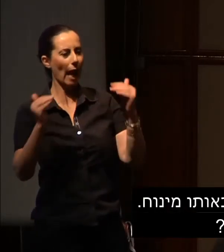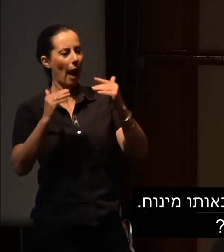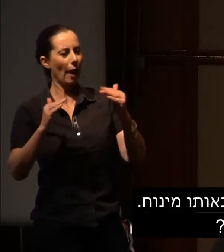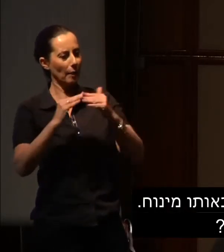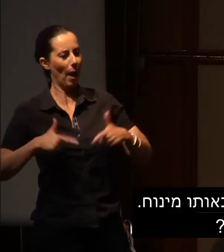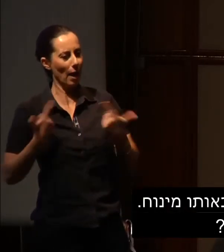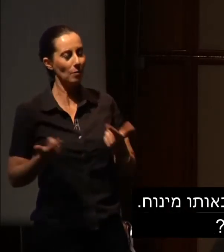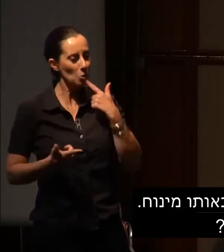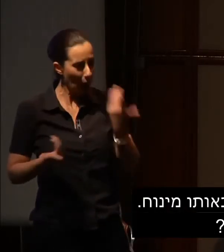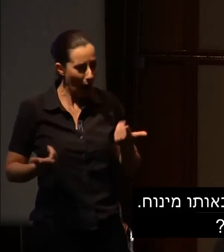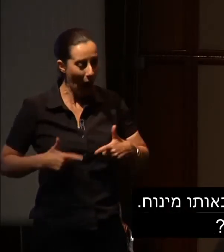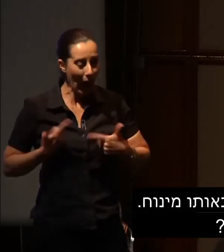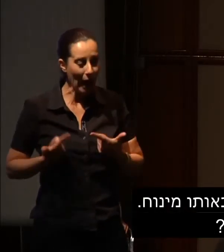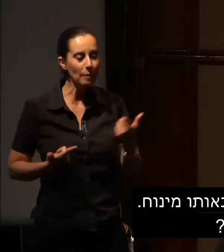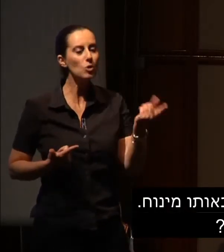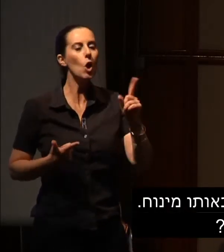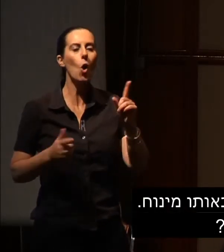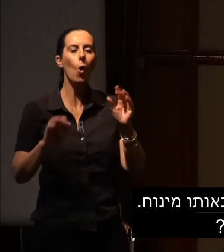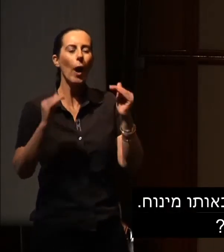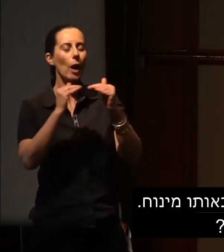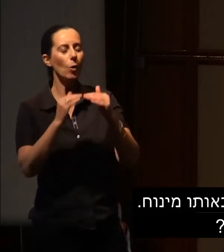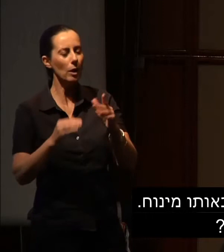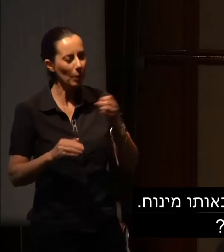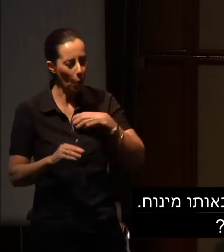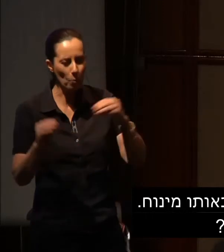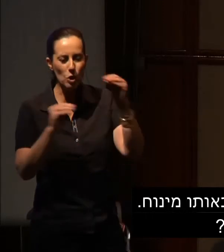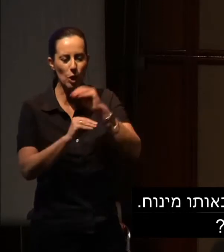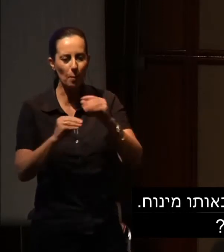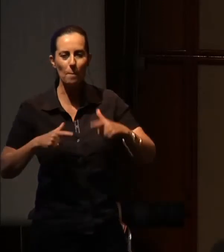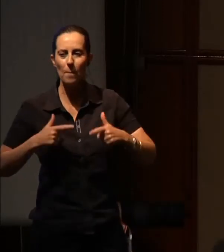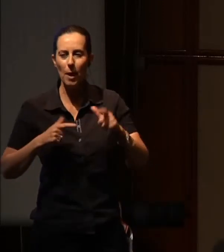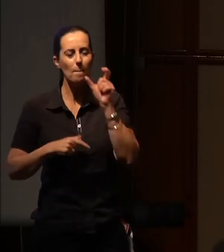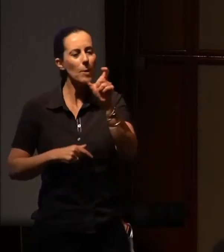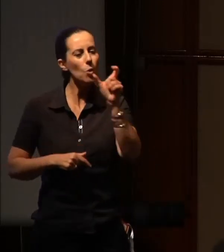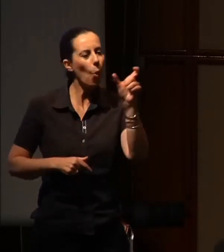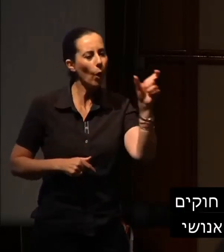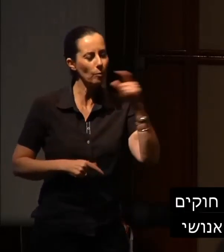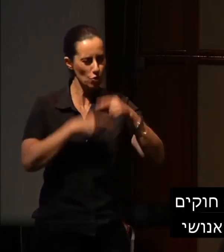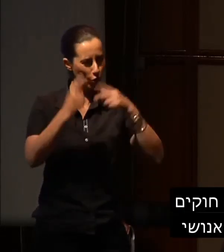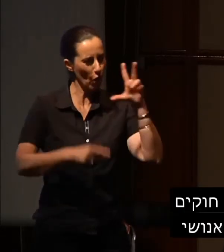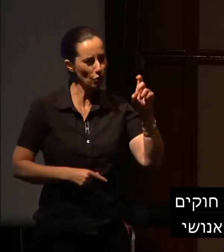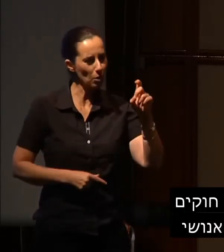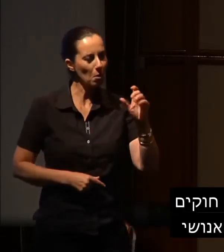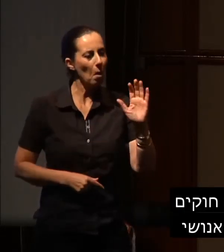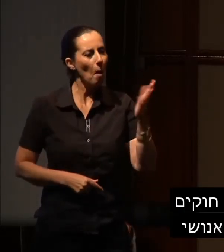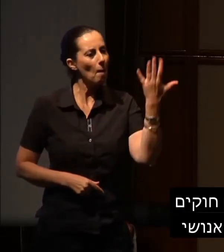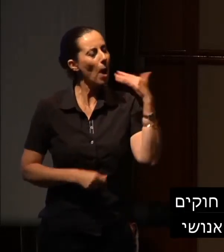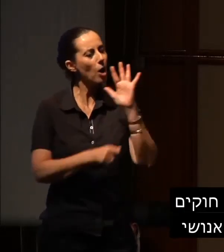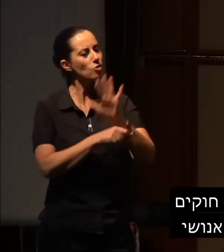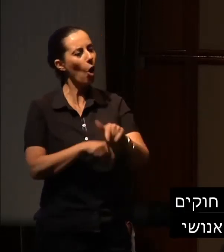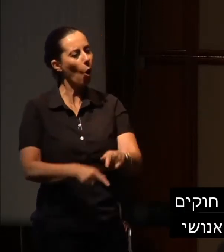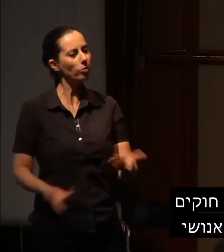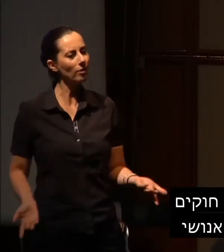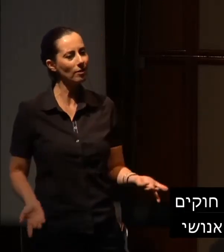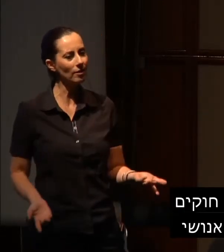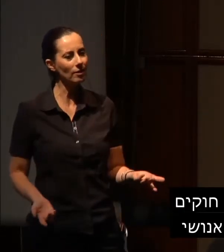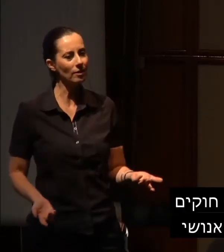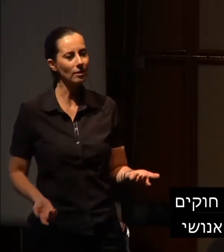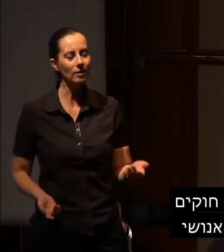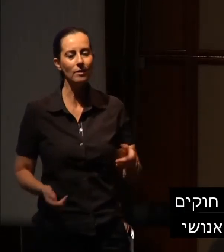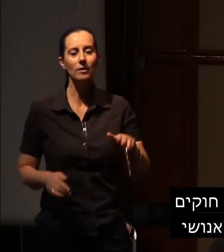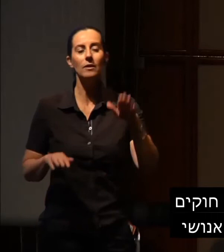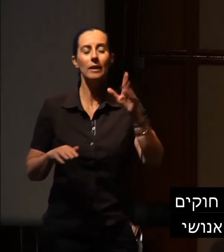So are we still using the same kind of like terminology, and where will this actually lead to? So just like showing like a number